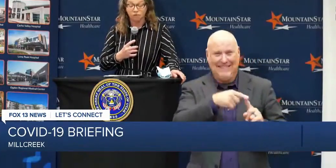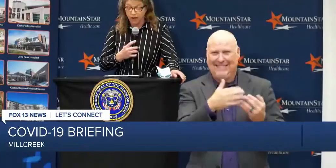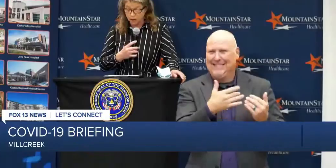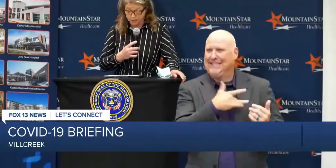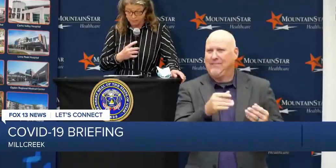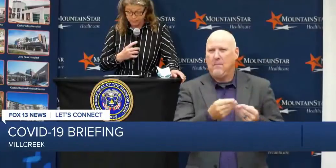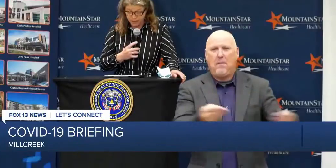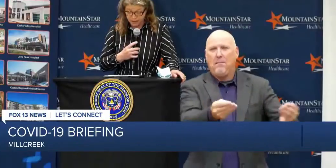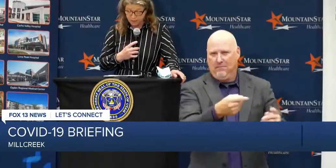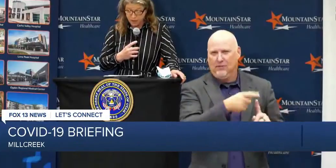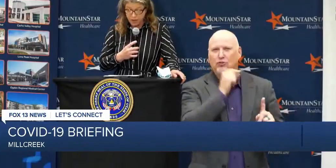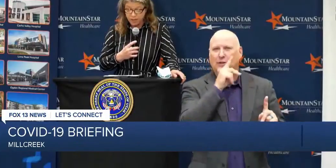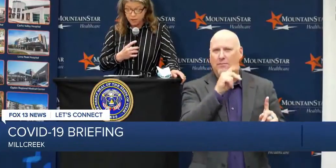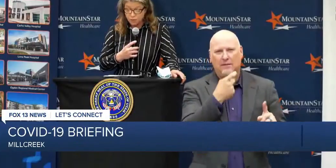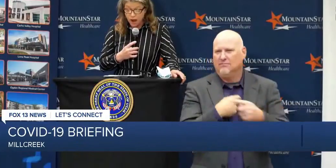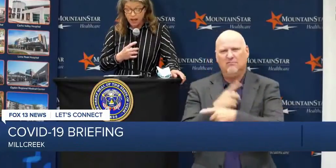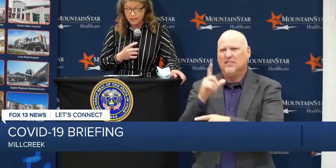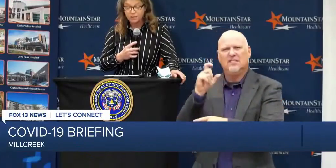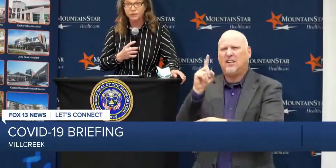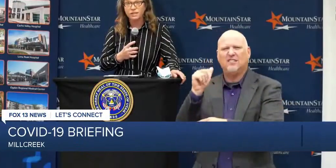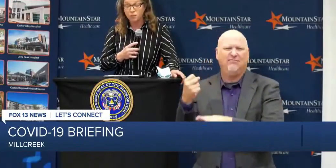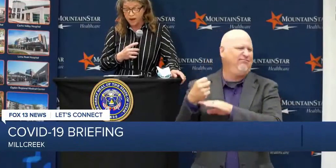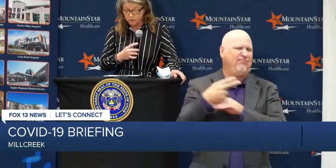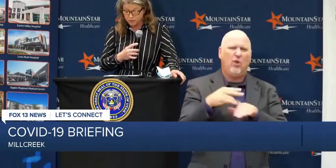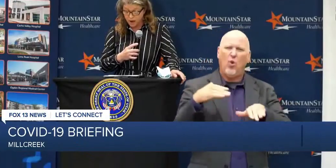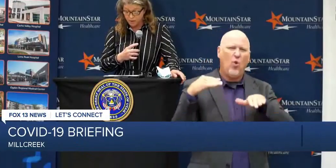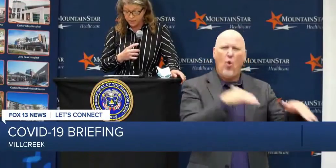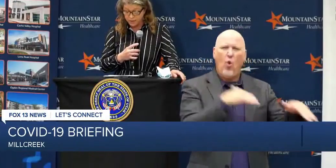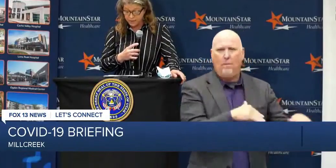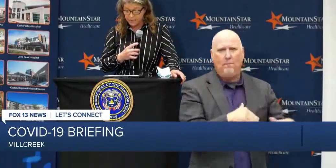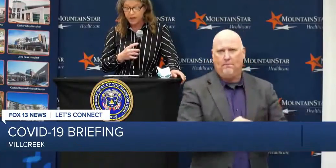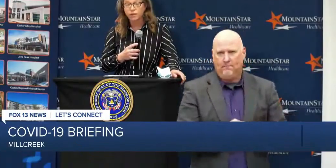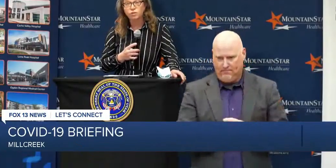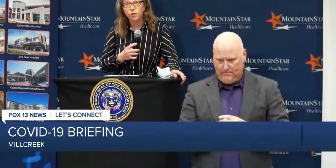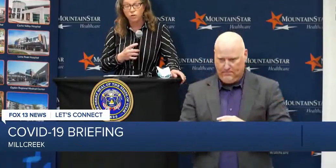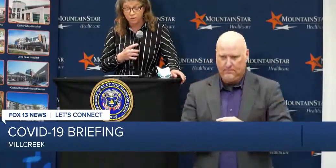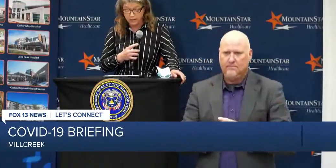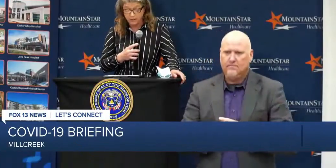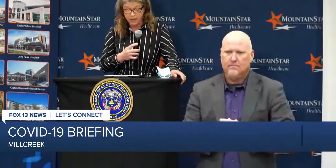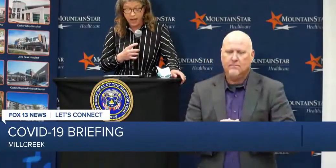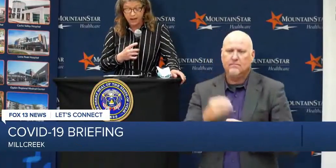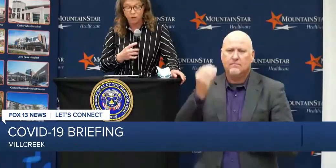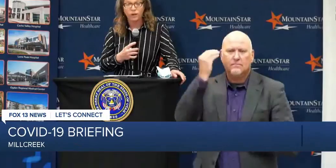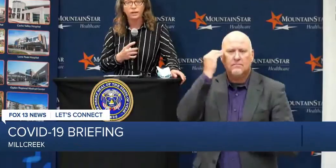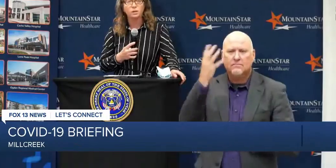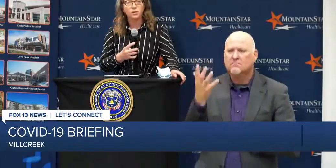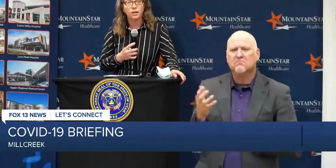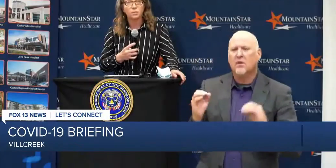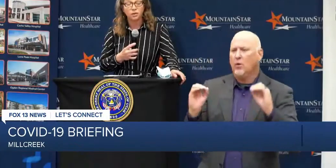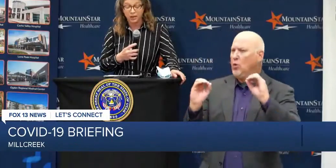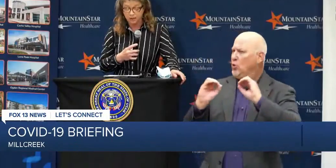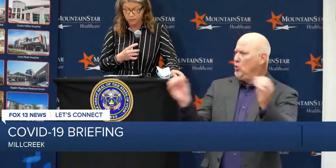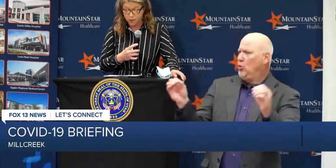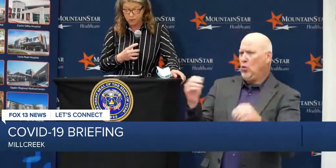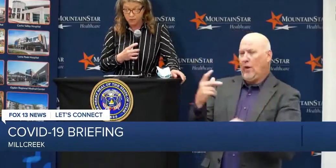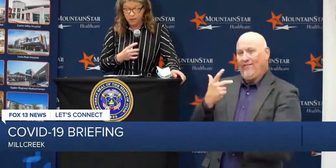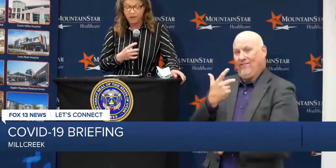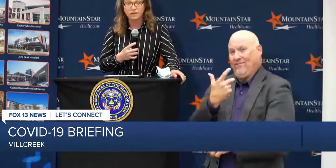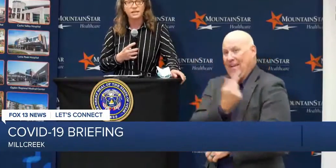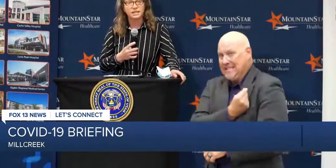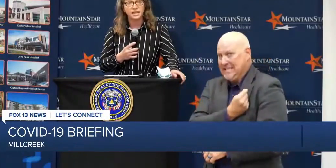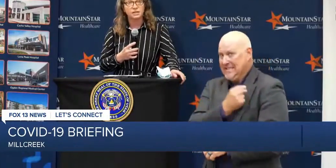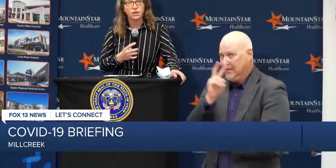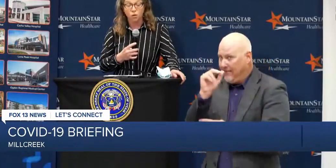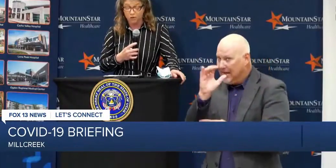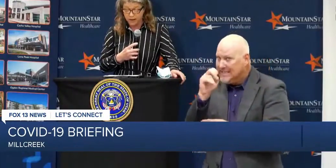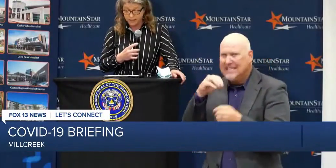from infection. Variants arise when the spread of a virus is uncontrolled because of inadequate community immunity from both